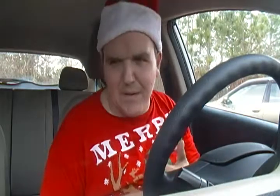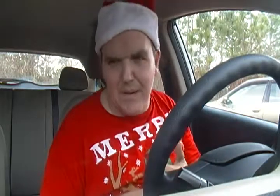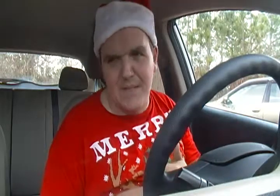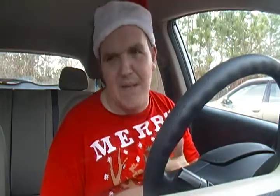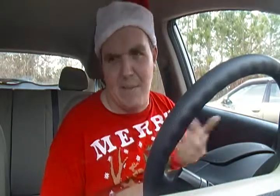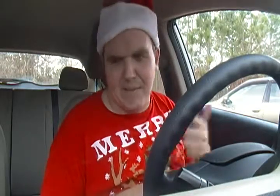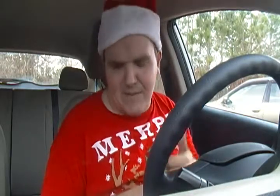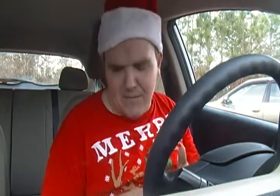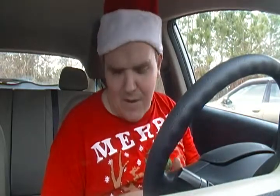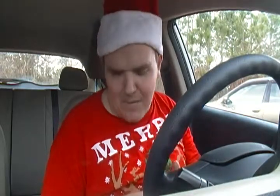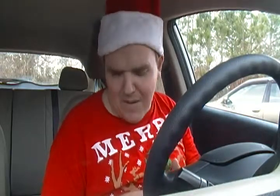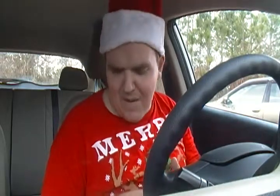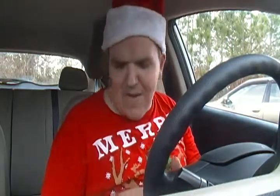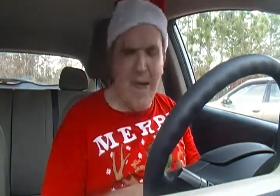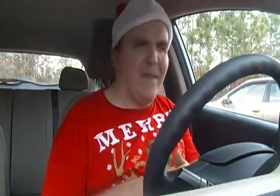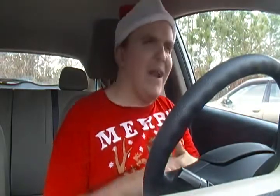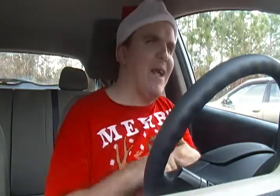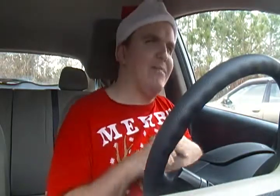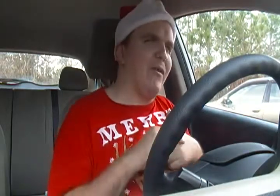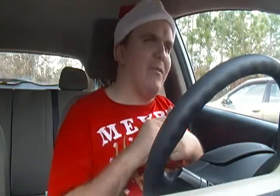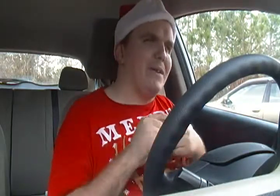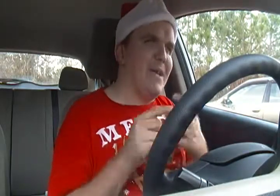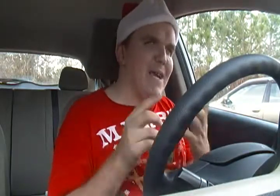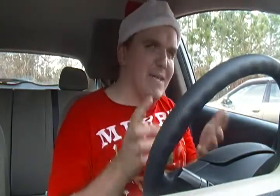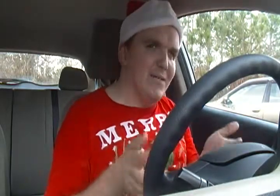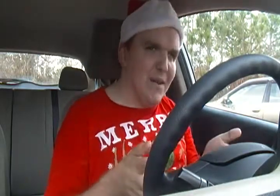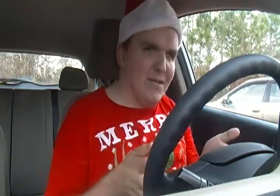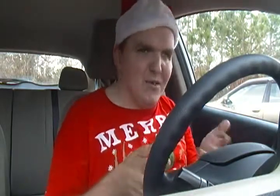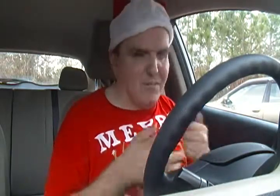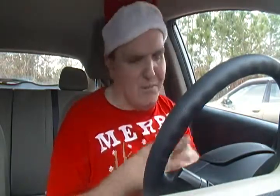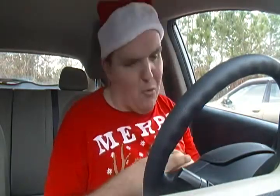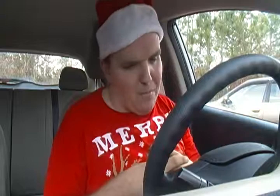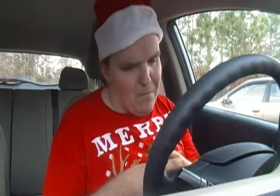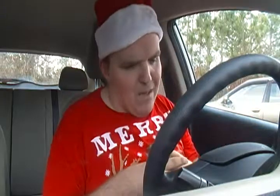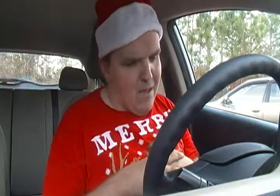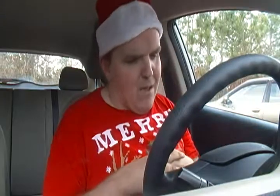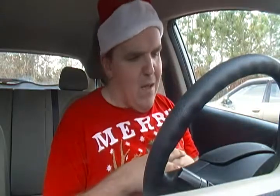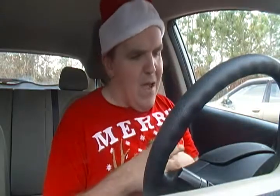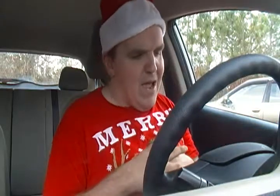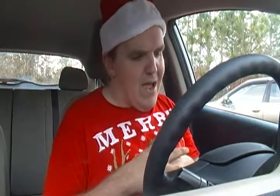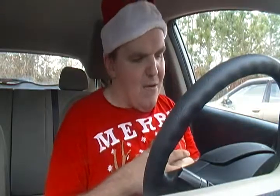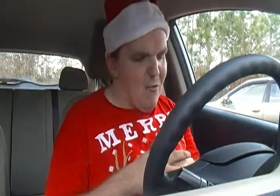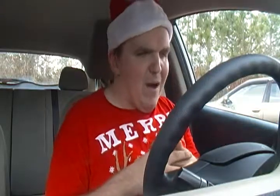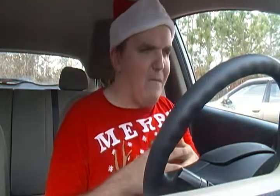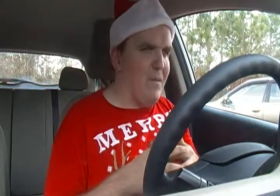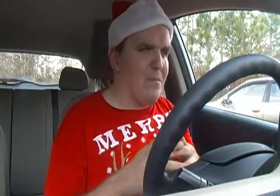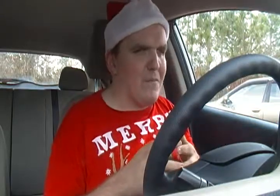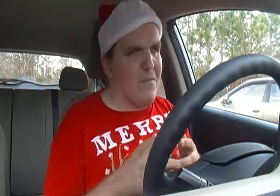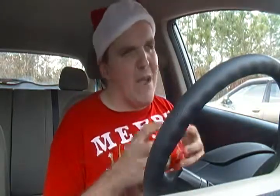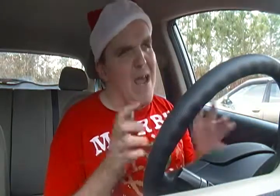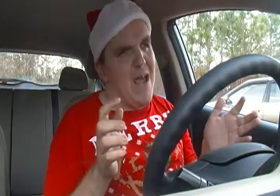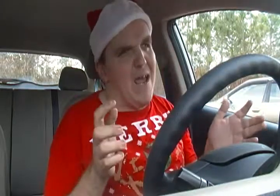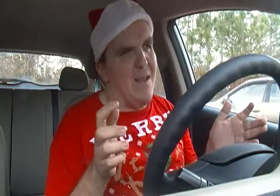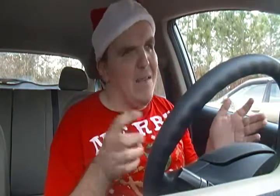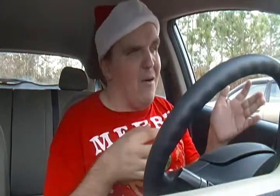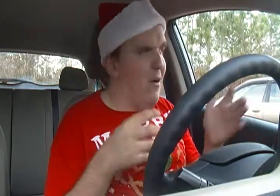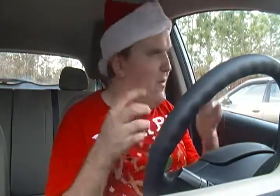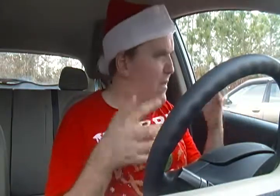let's get the presents and wrap and then the next morning we see it's it's christmas morning and ralph and they're all